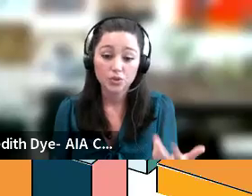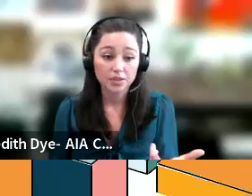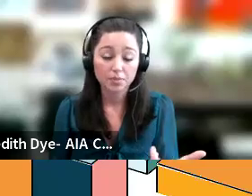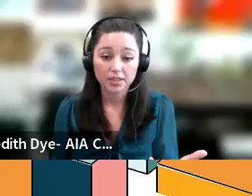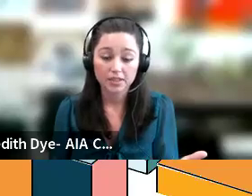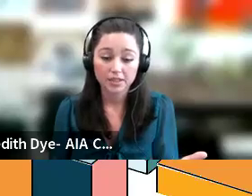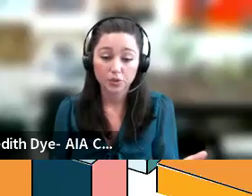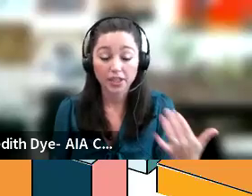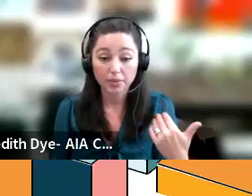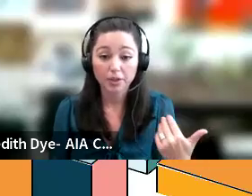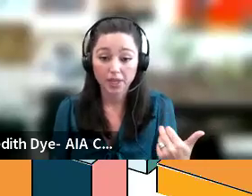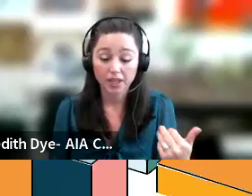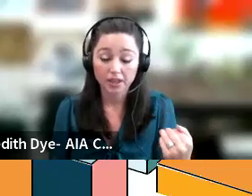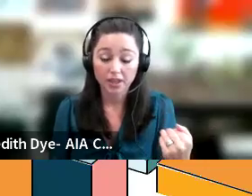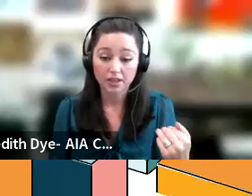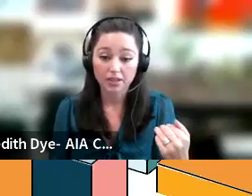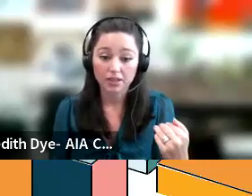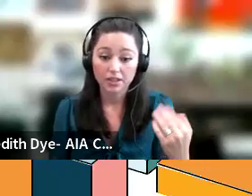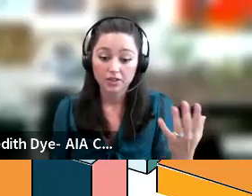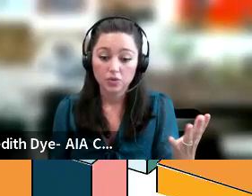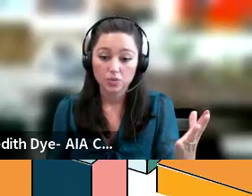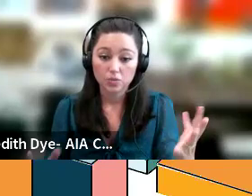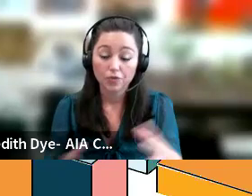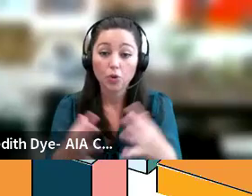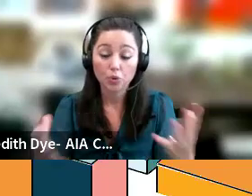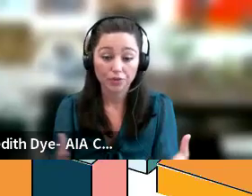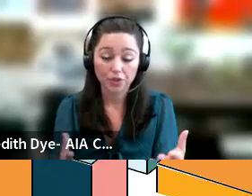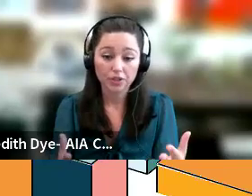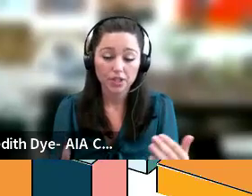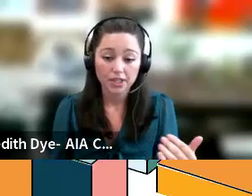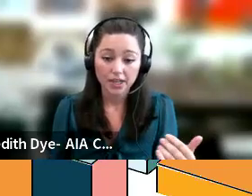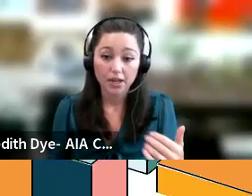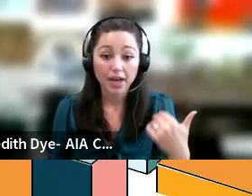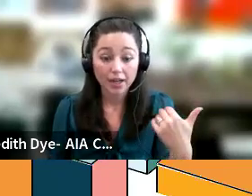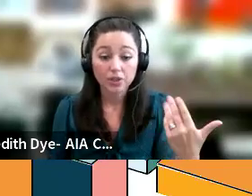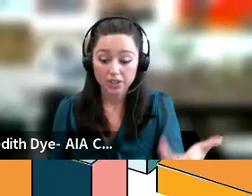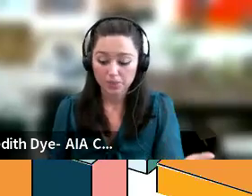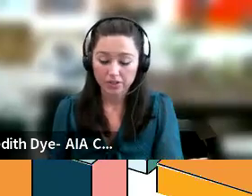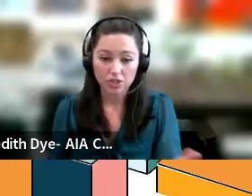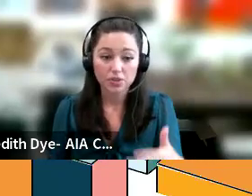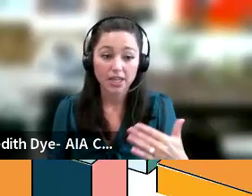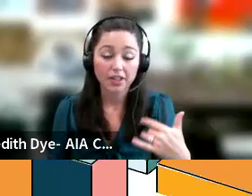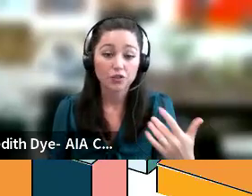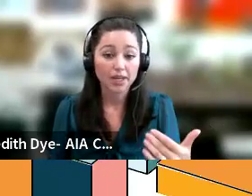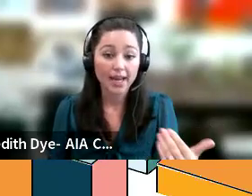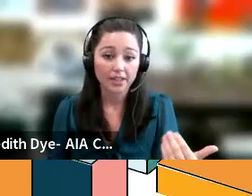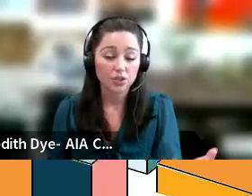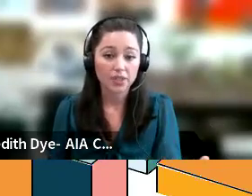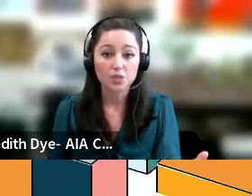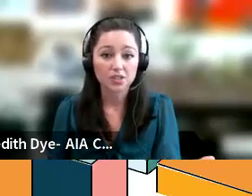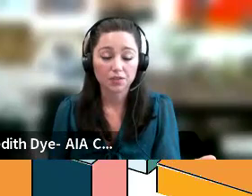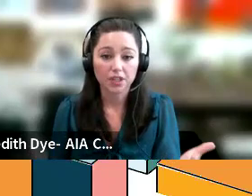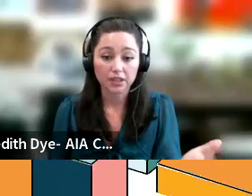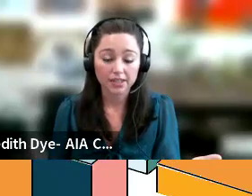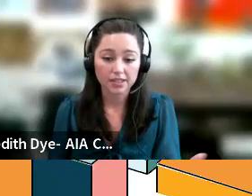Once you do submit or email me the full portfolio, I will respond to you saying that you've been added